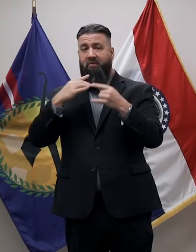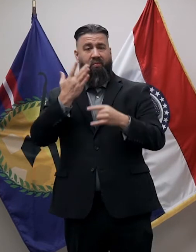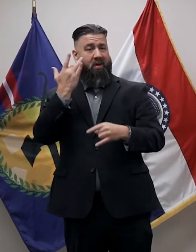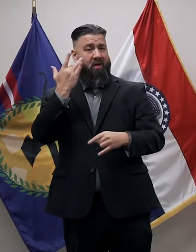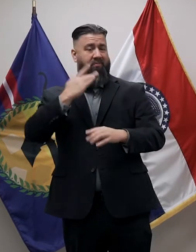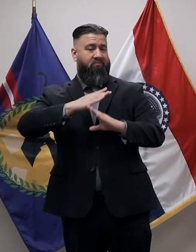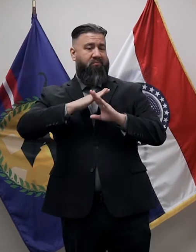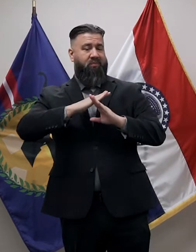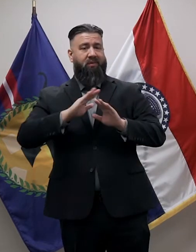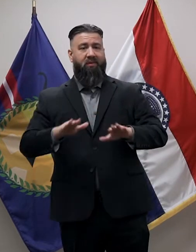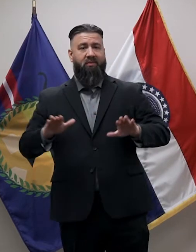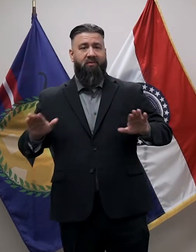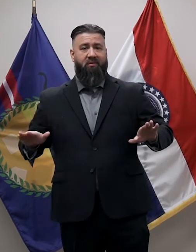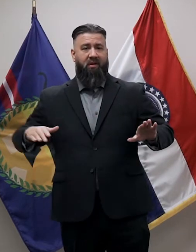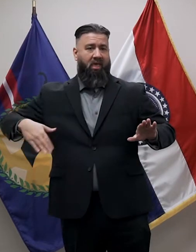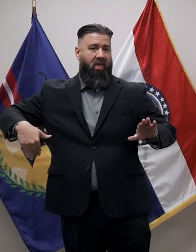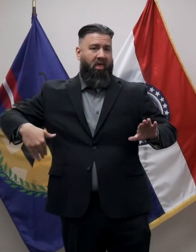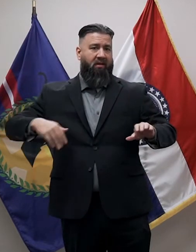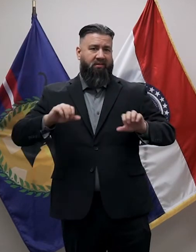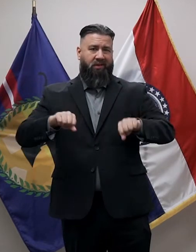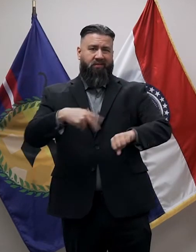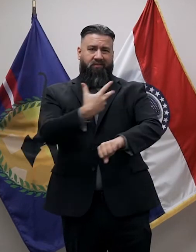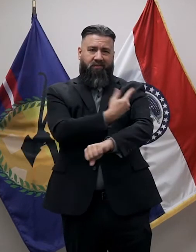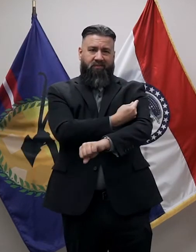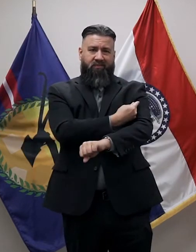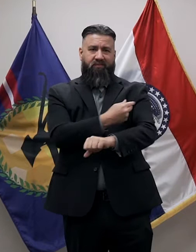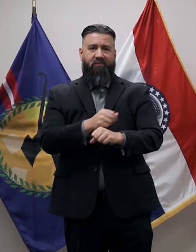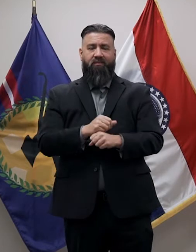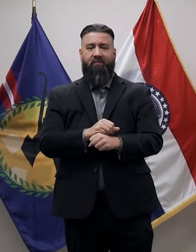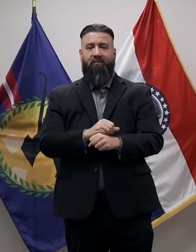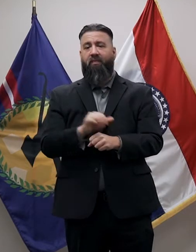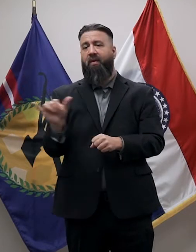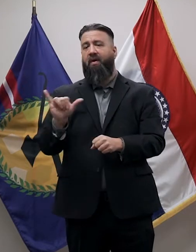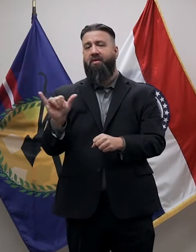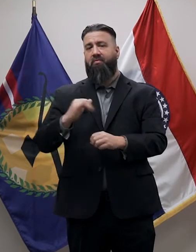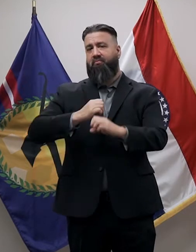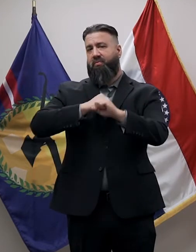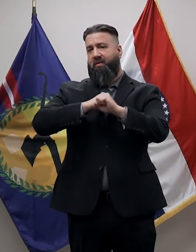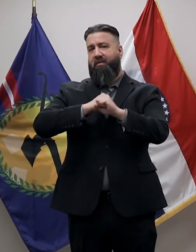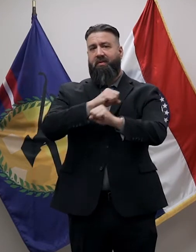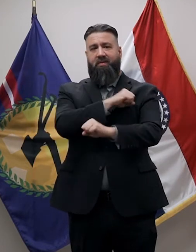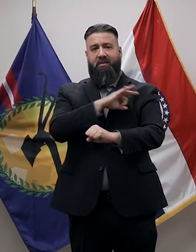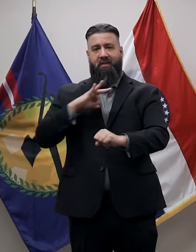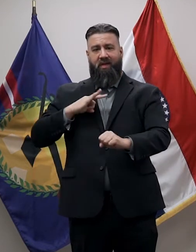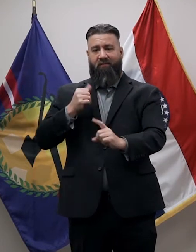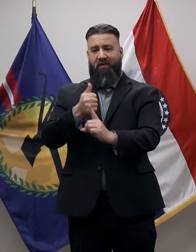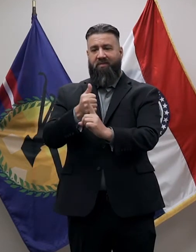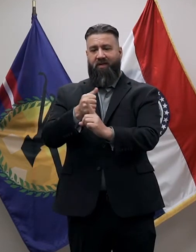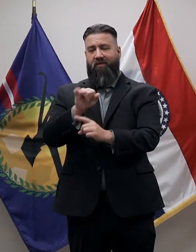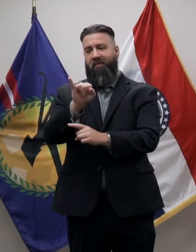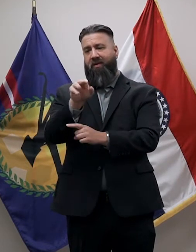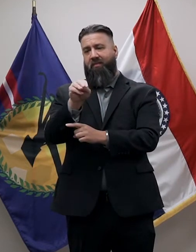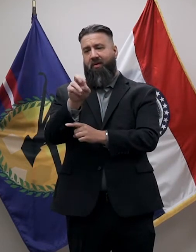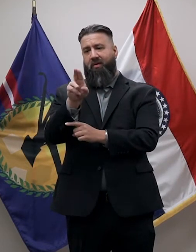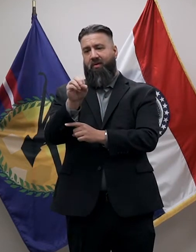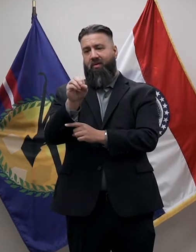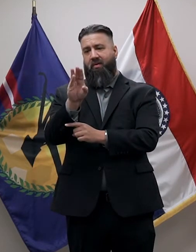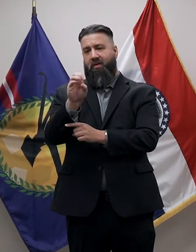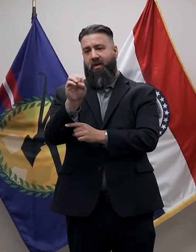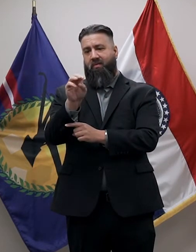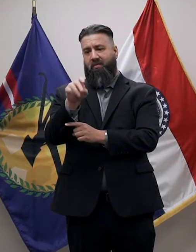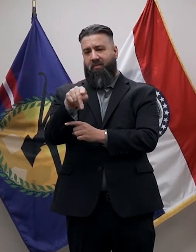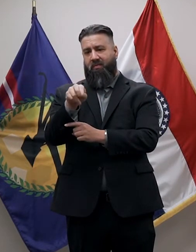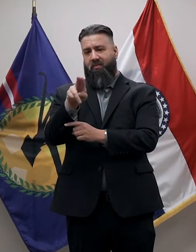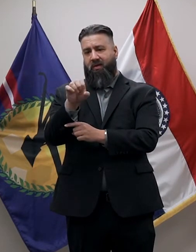for vaccines and to protect staff who are immunocompromised. I said this before about masks,